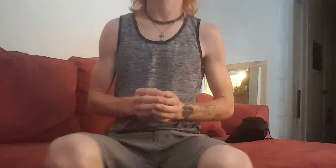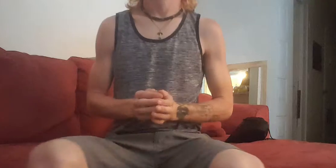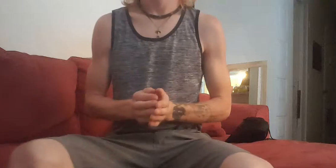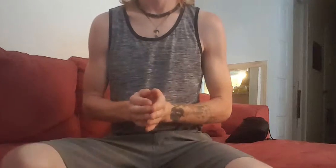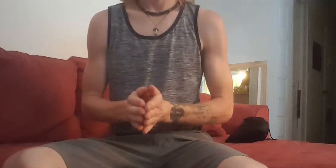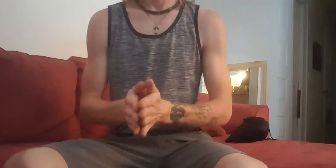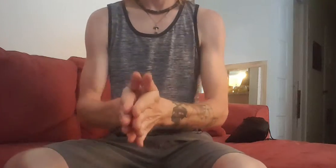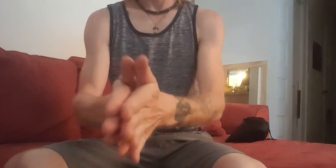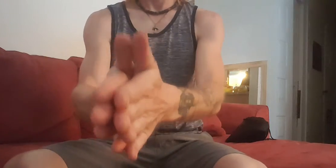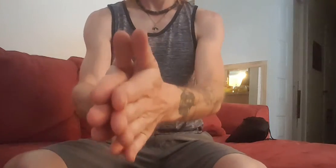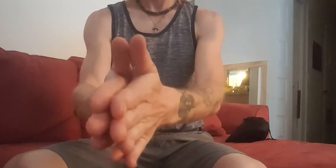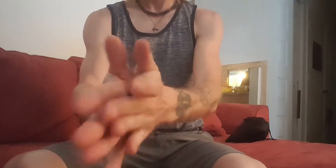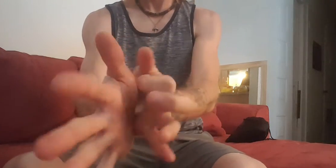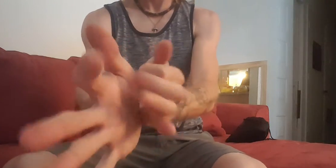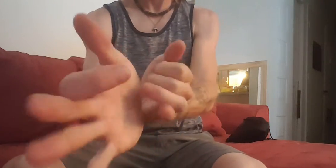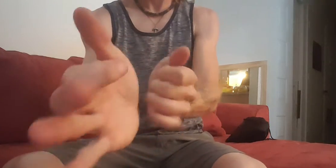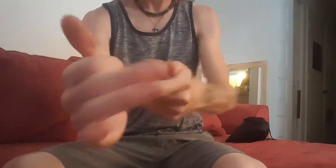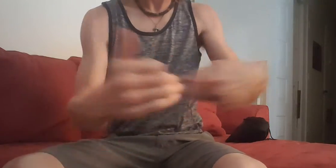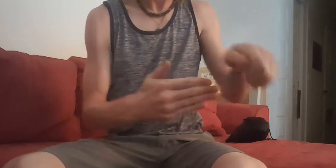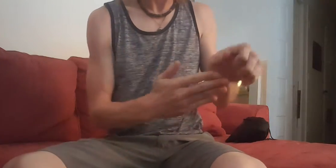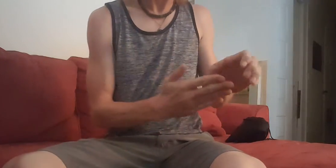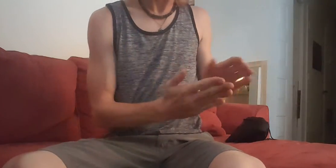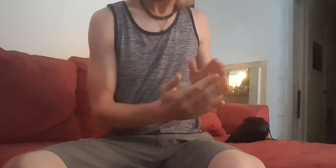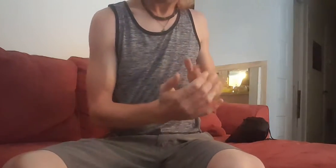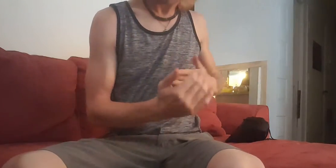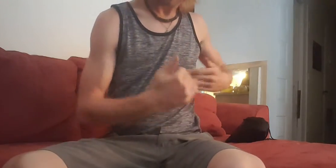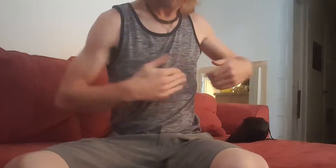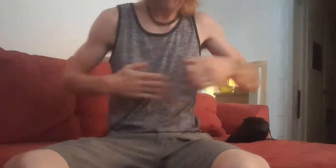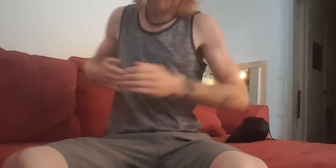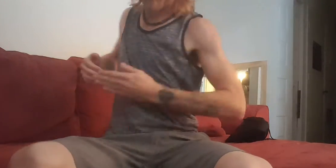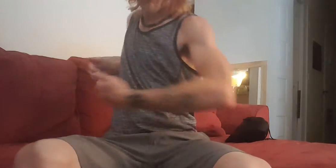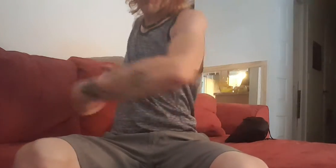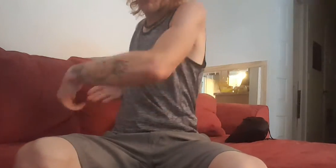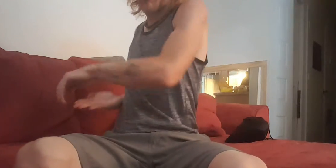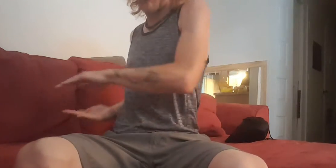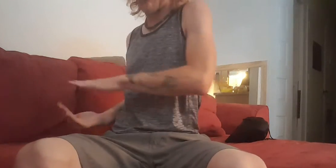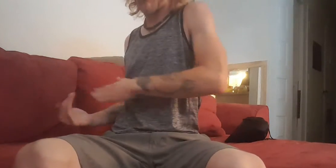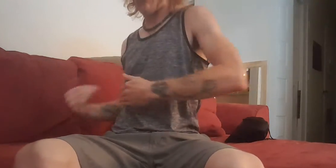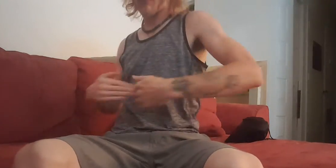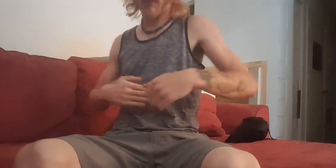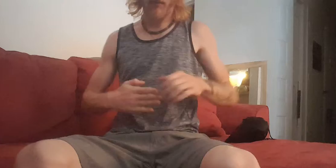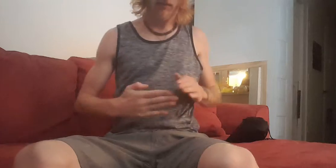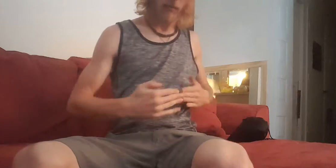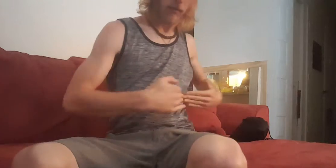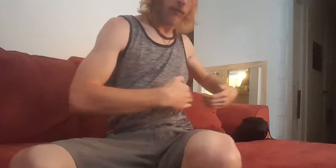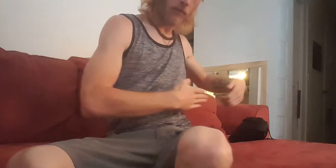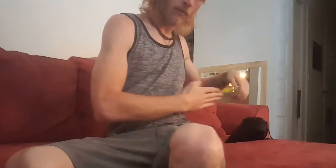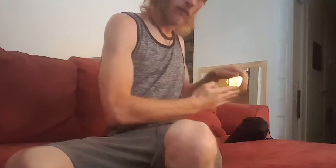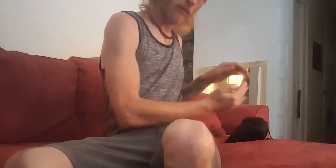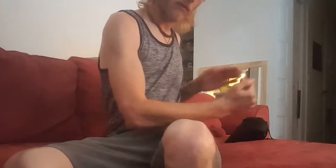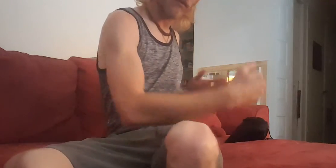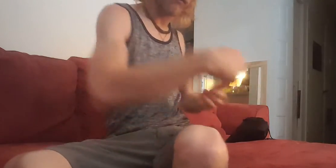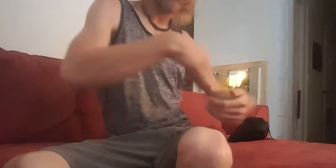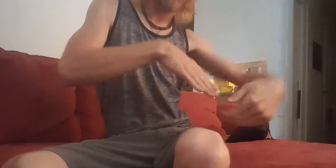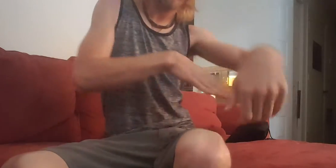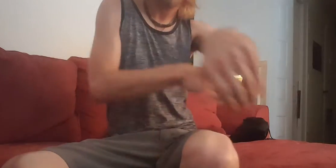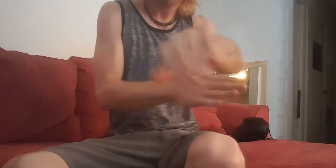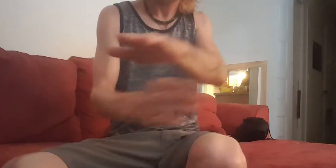Rings on a pimp. I live life like the captain of a sinking ship. The one thing that I can guarantee, I'm like a stepping razor.